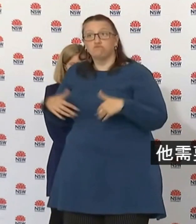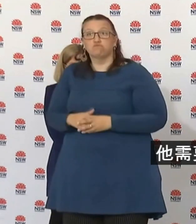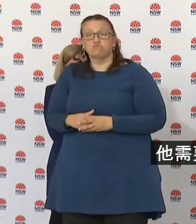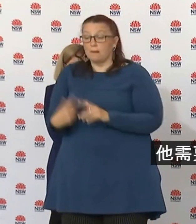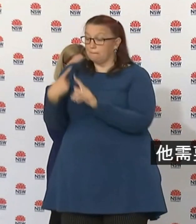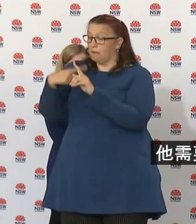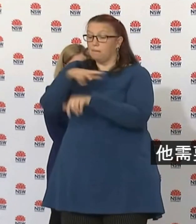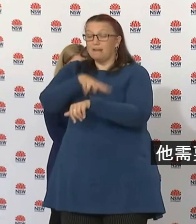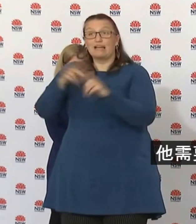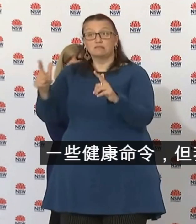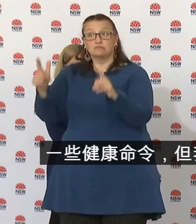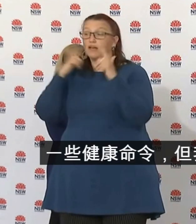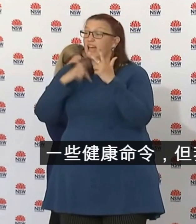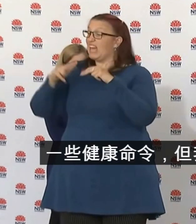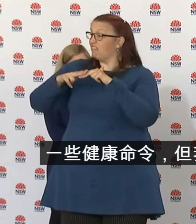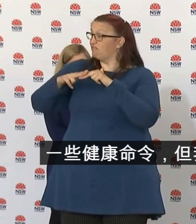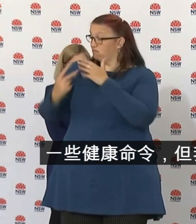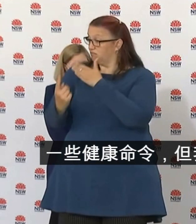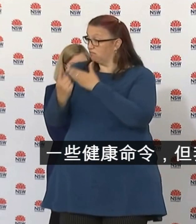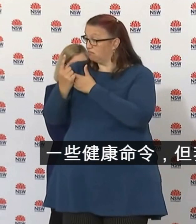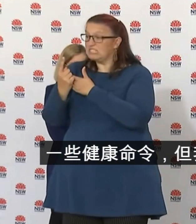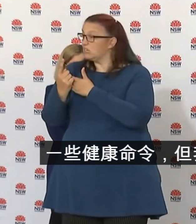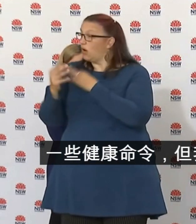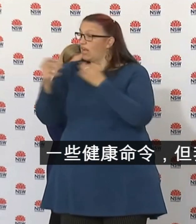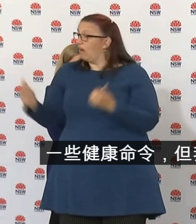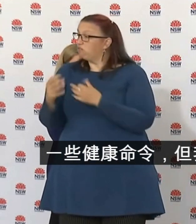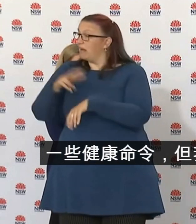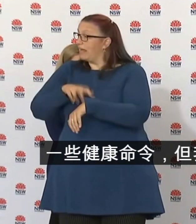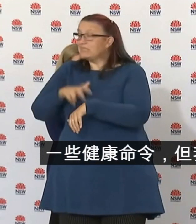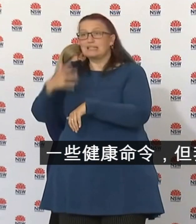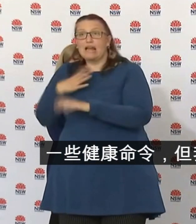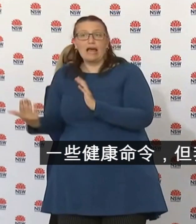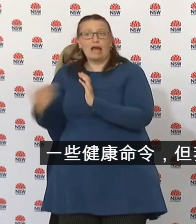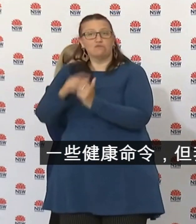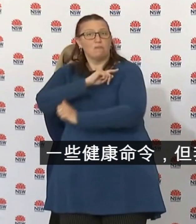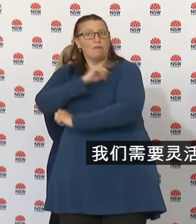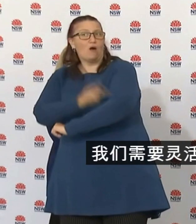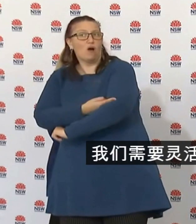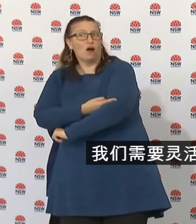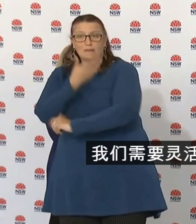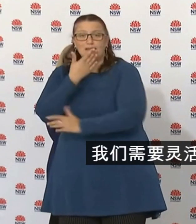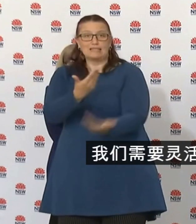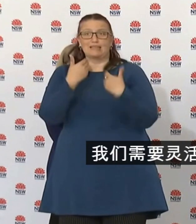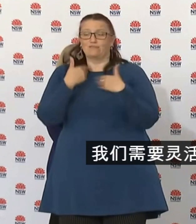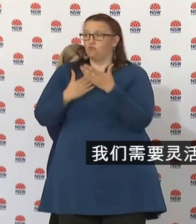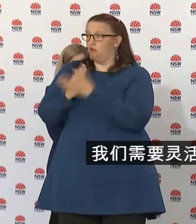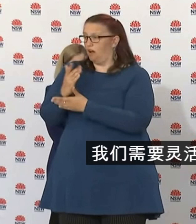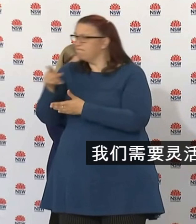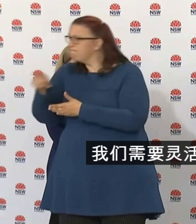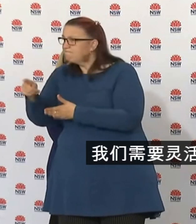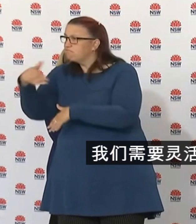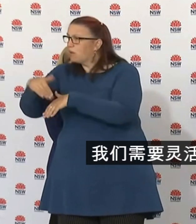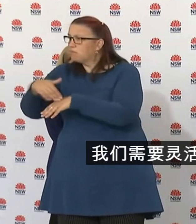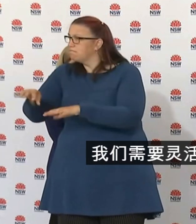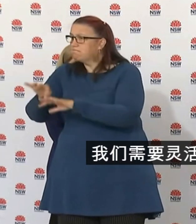to be able to enforce some of the health orders, well, we will do that. It's important for us to know that our need to be